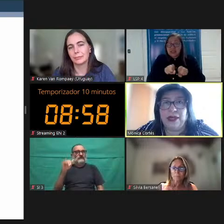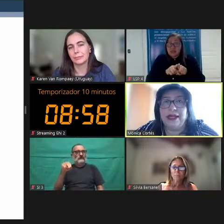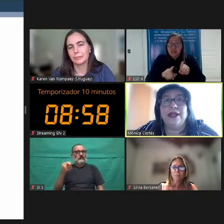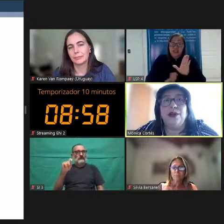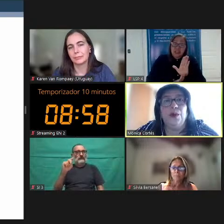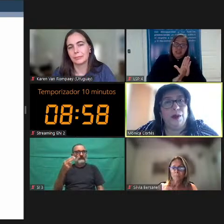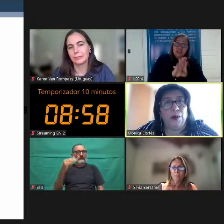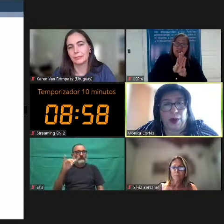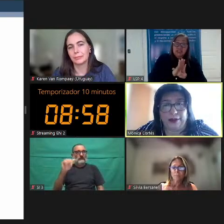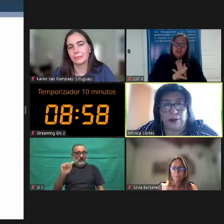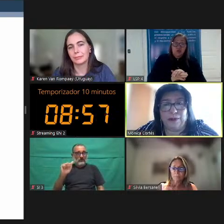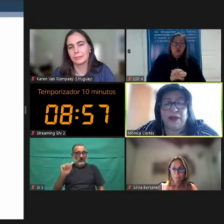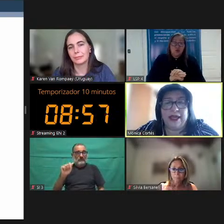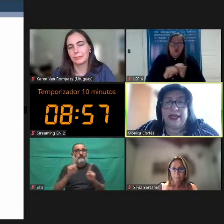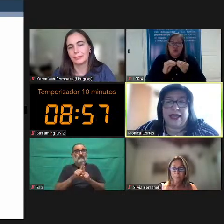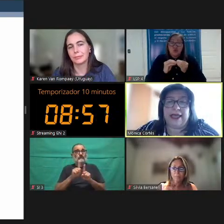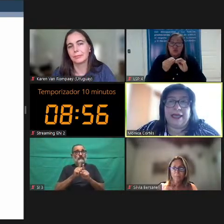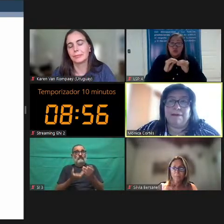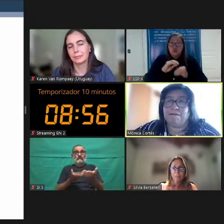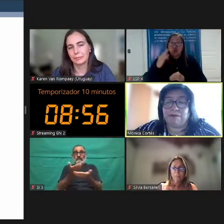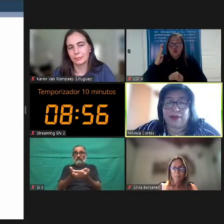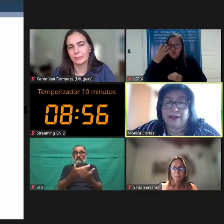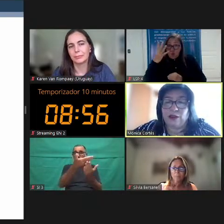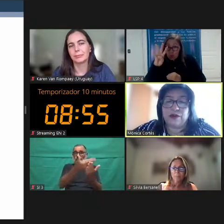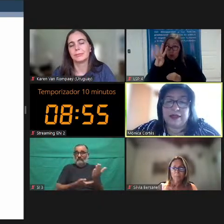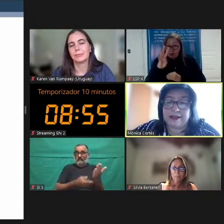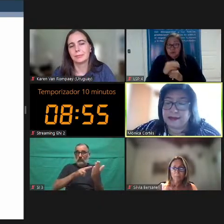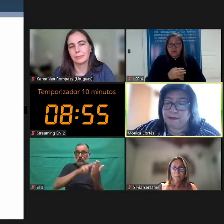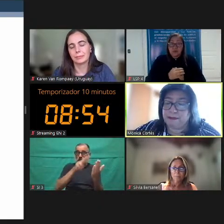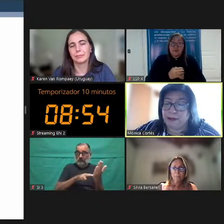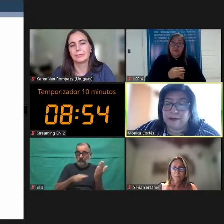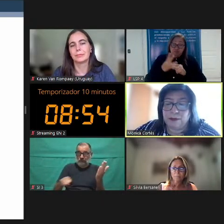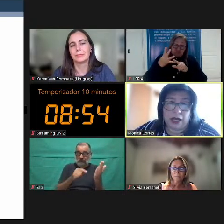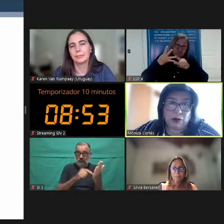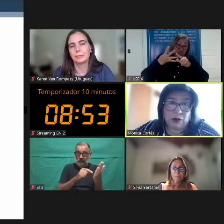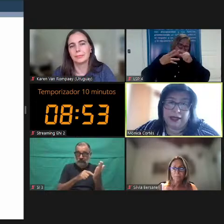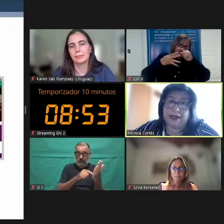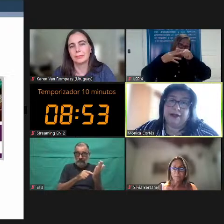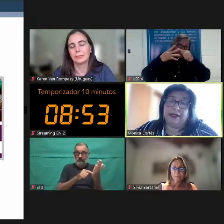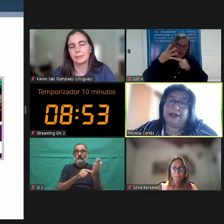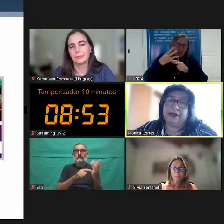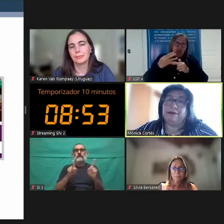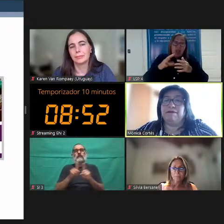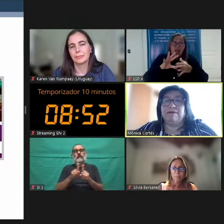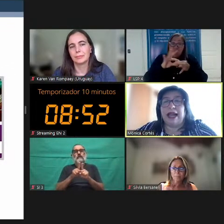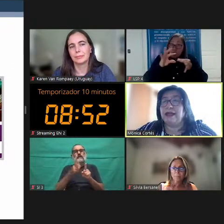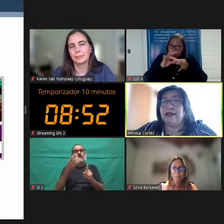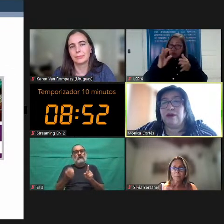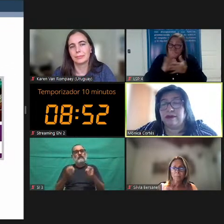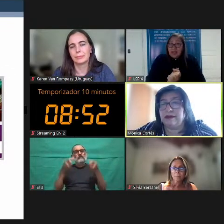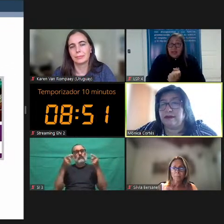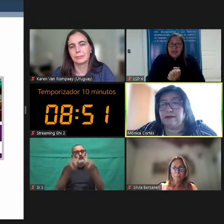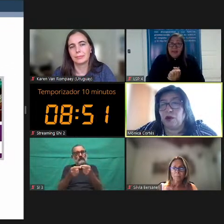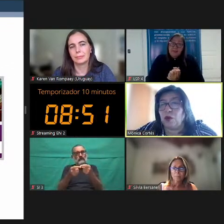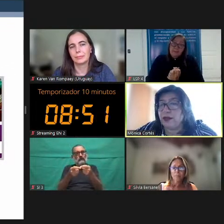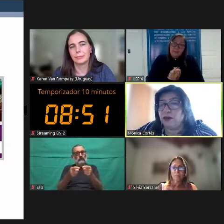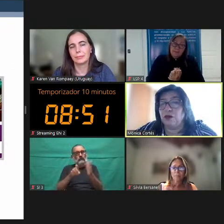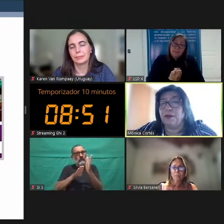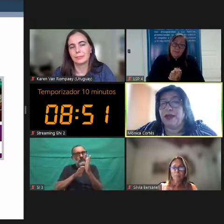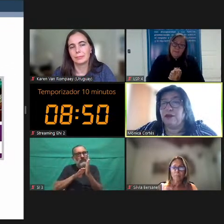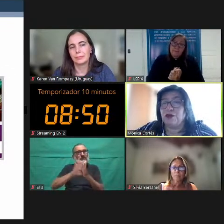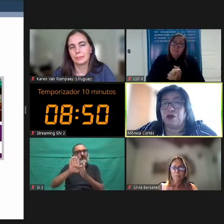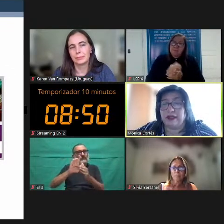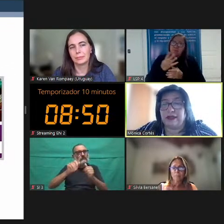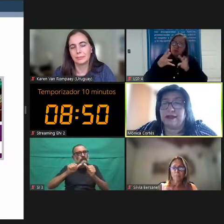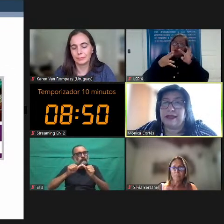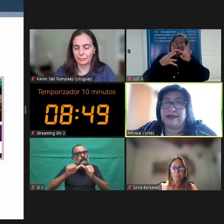disabilities also sustainable development sdg number four